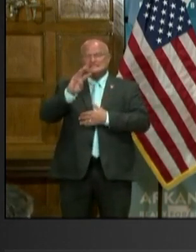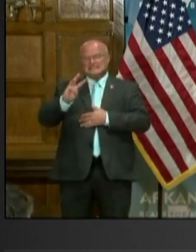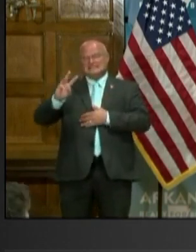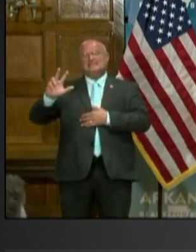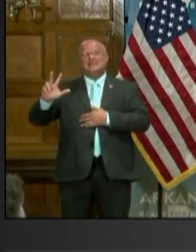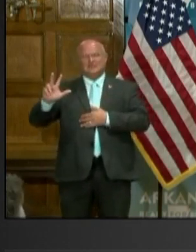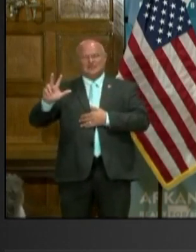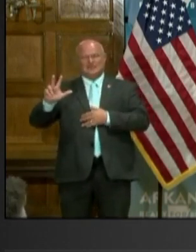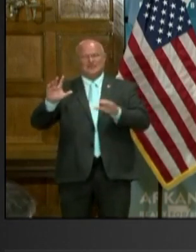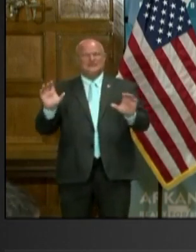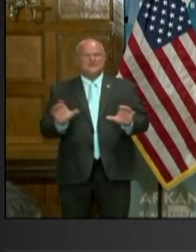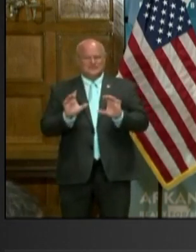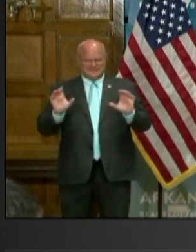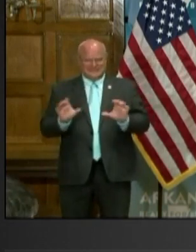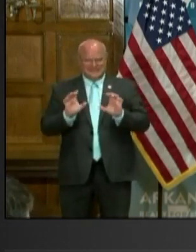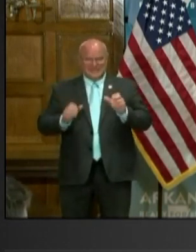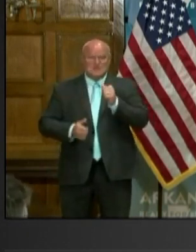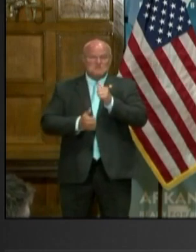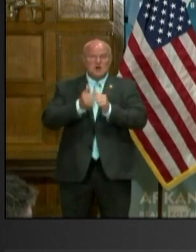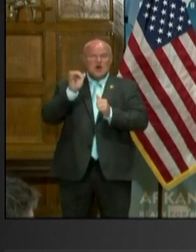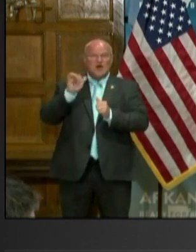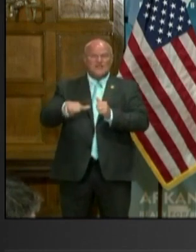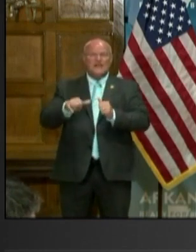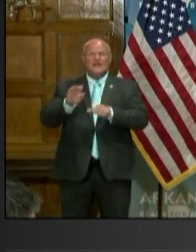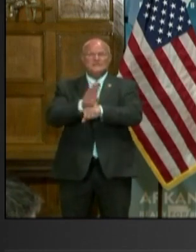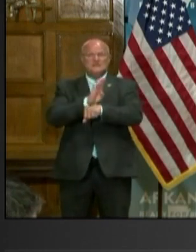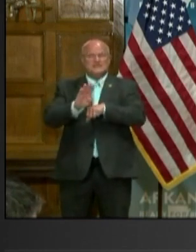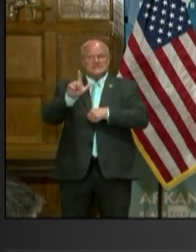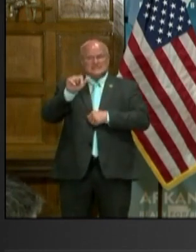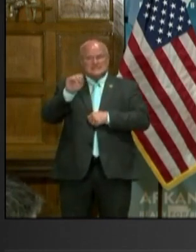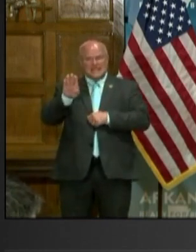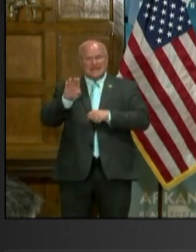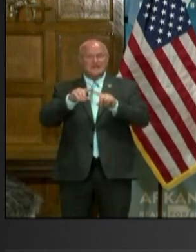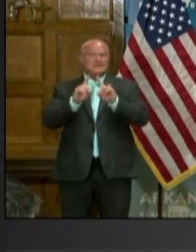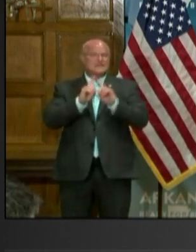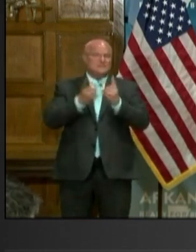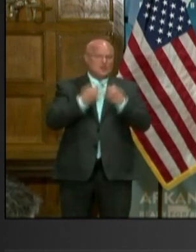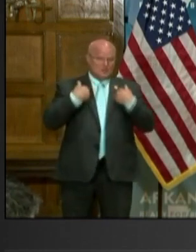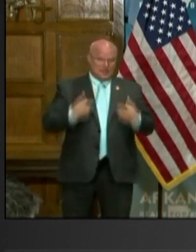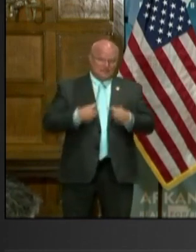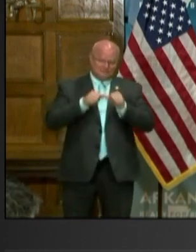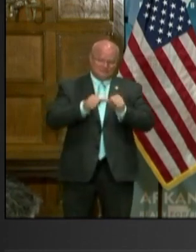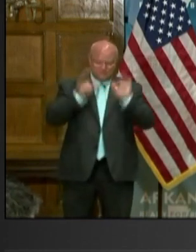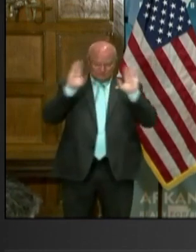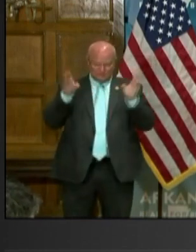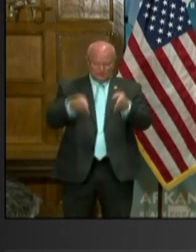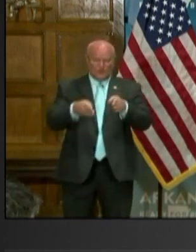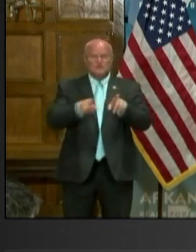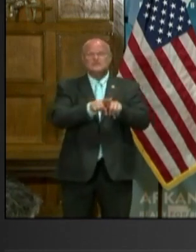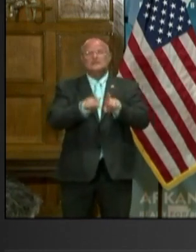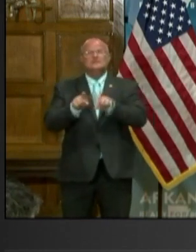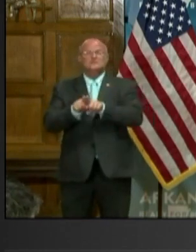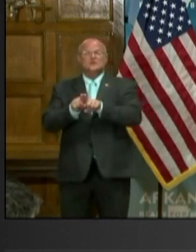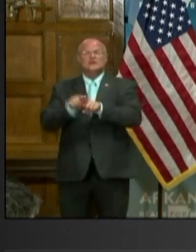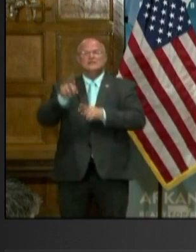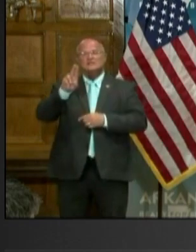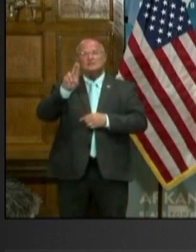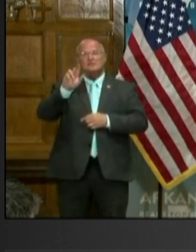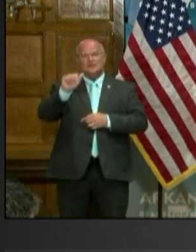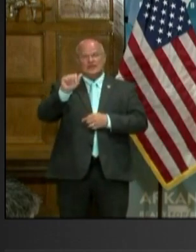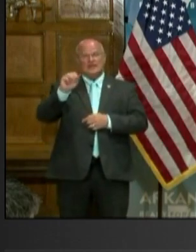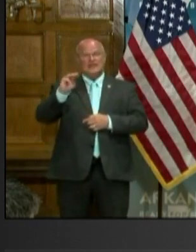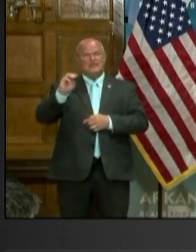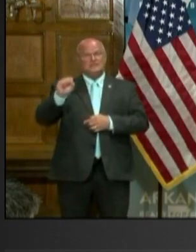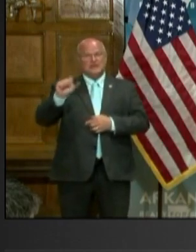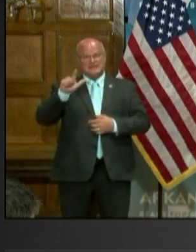7,063 tests were conducted, most of those by commercial labs, but our Department of Health continues to focus, as well as the